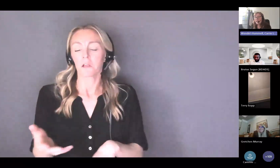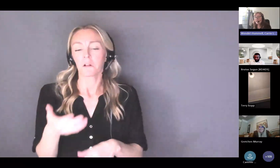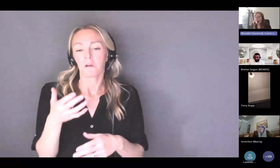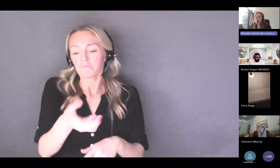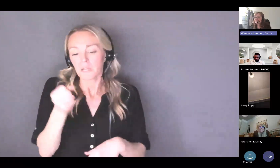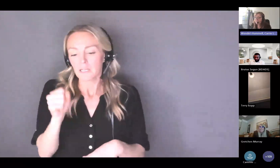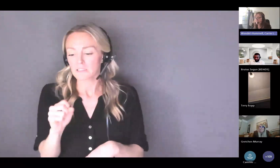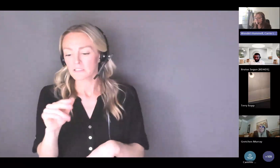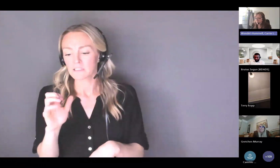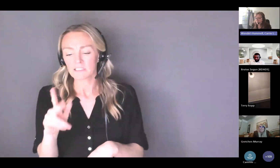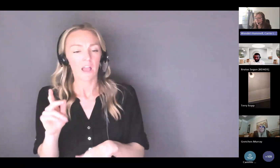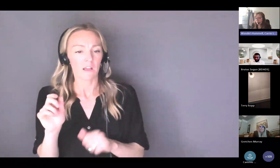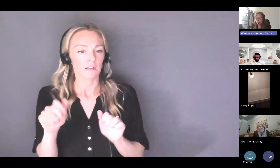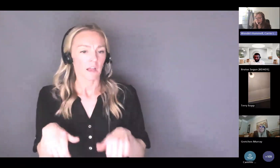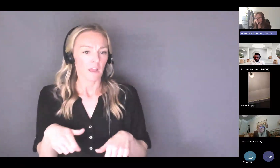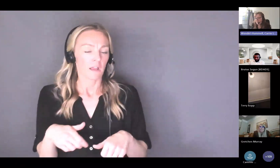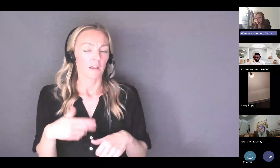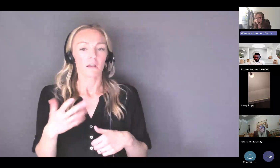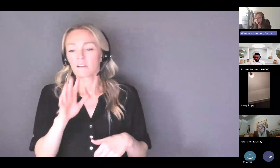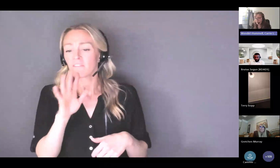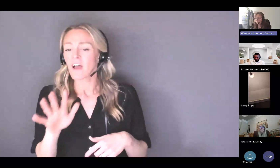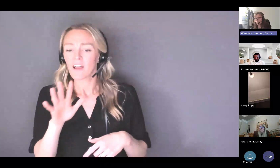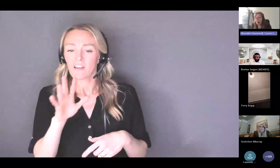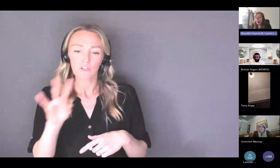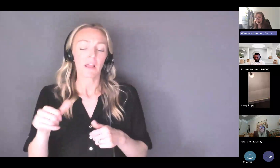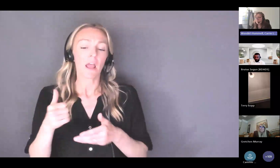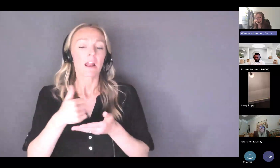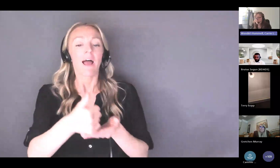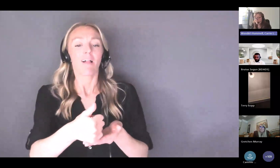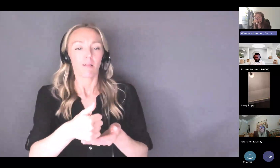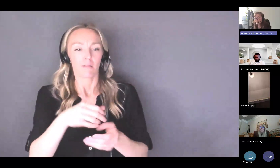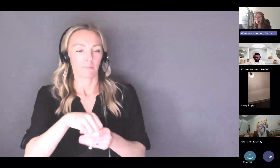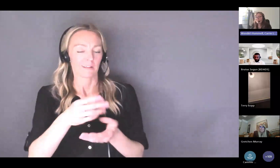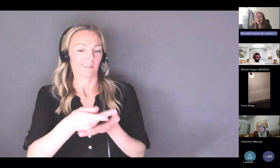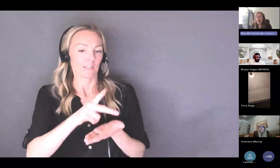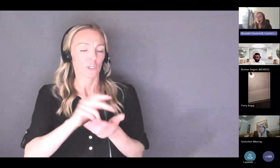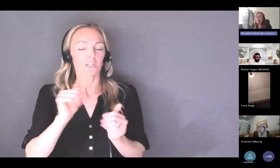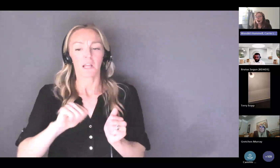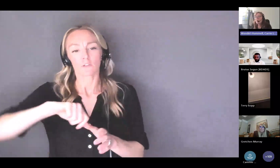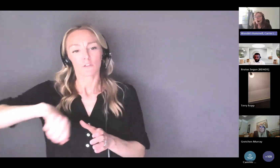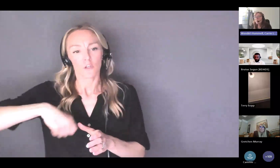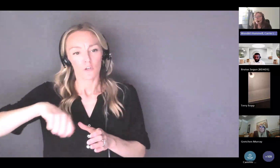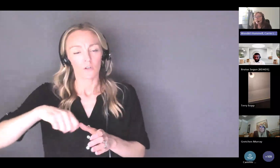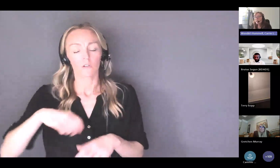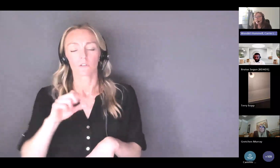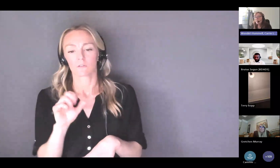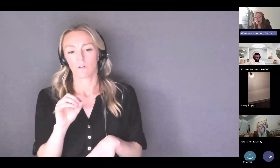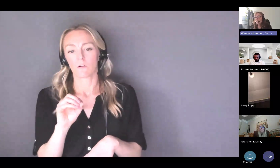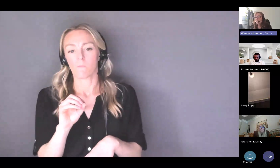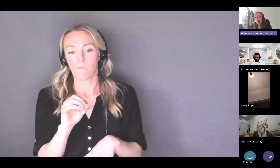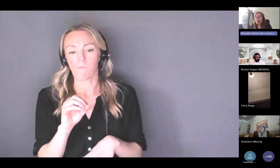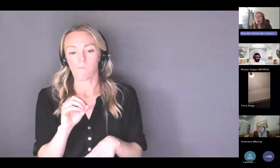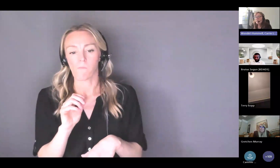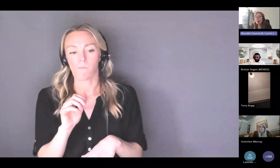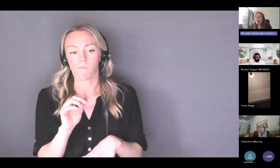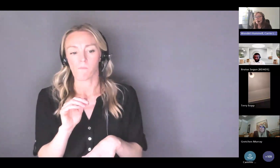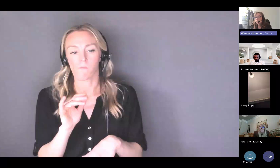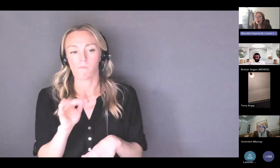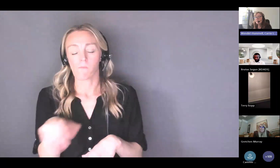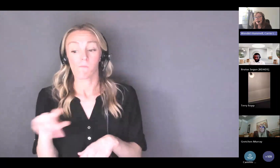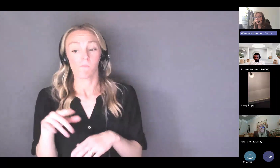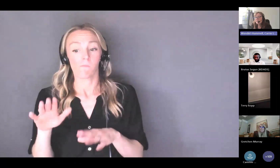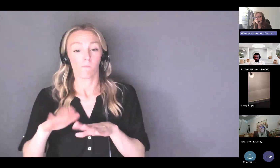snacks, help mom and dad in the kitchen, stir some things. So they would